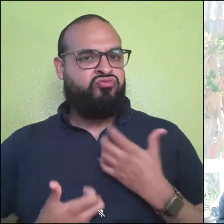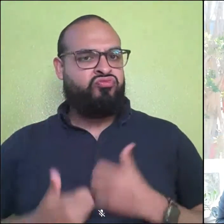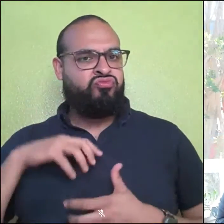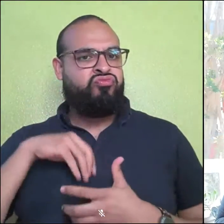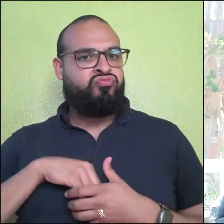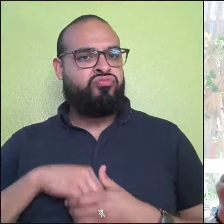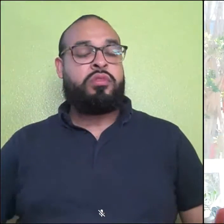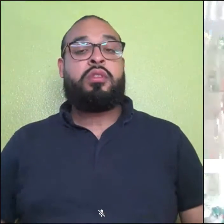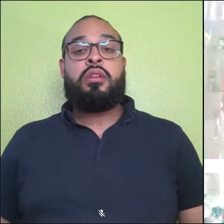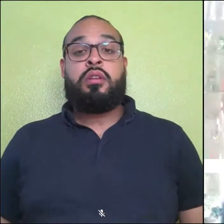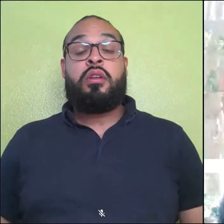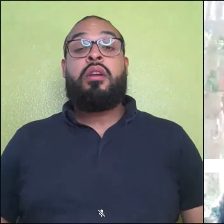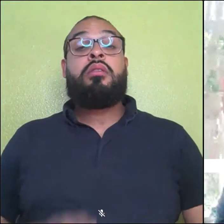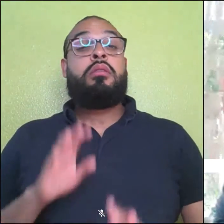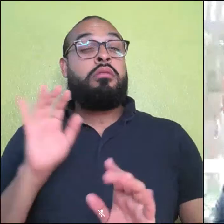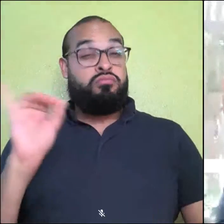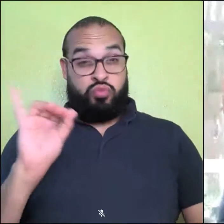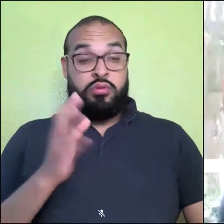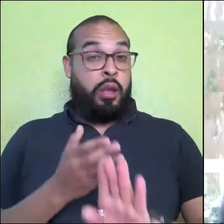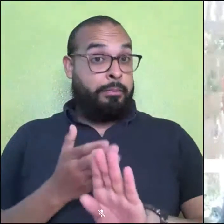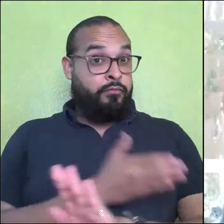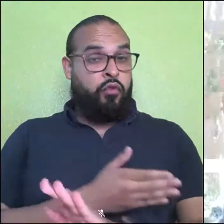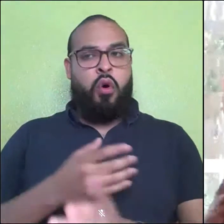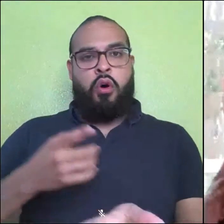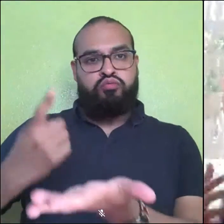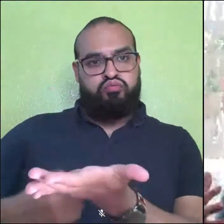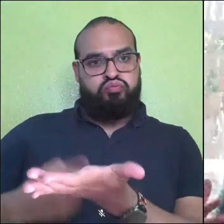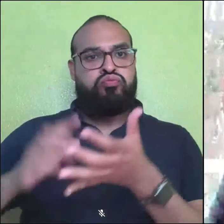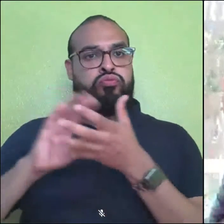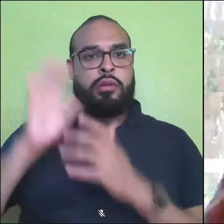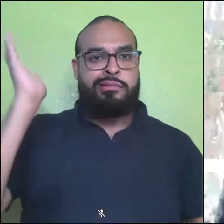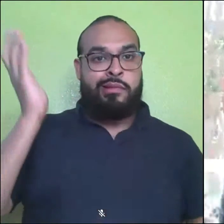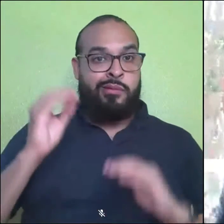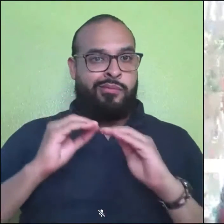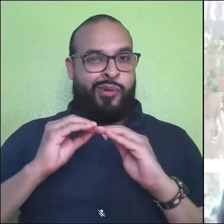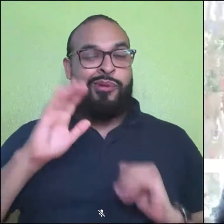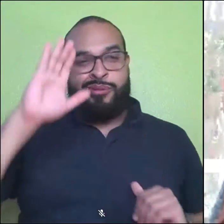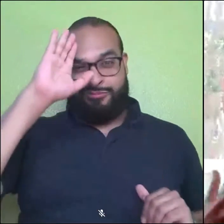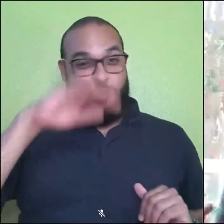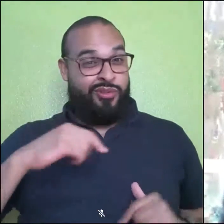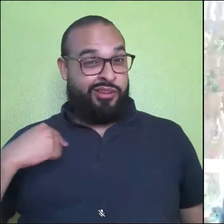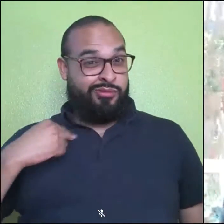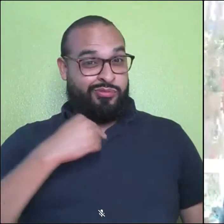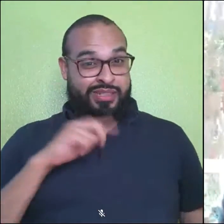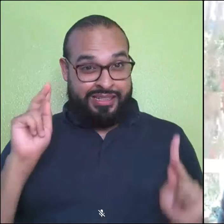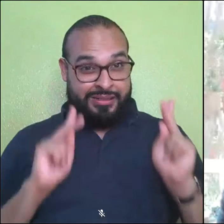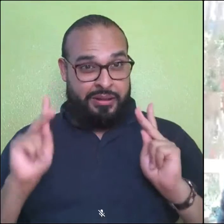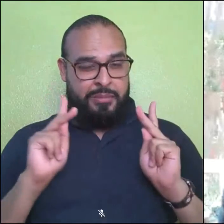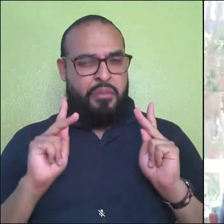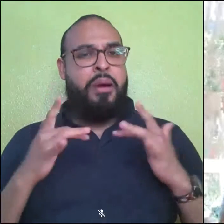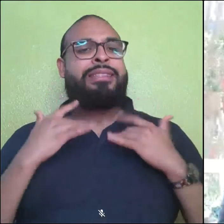I really want to also make a note that in some ways we also cap our capacity to experience gratitude and